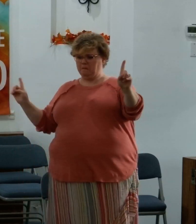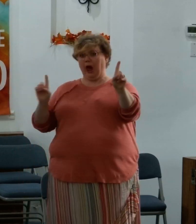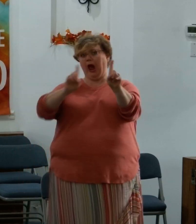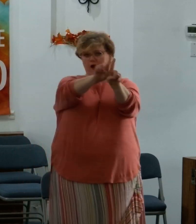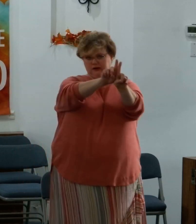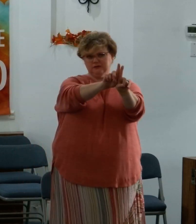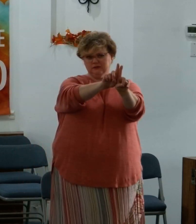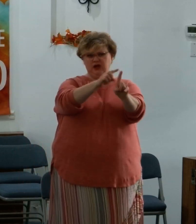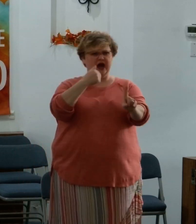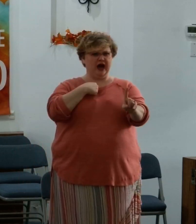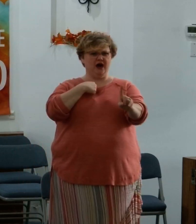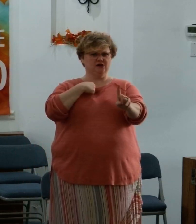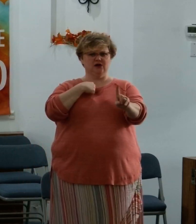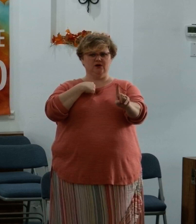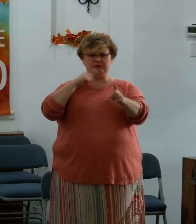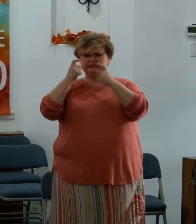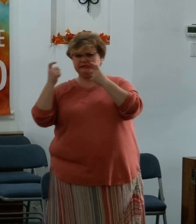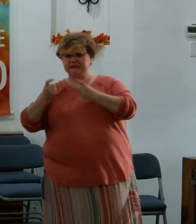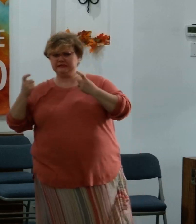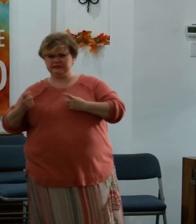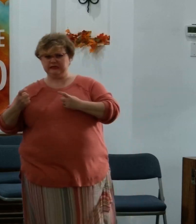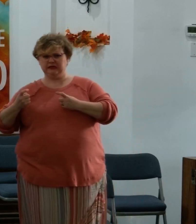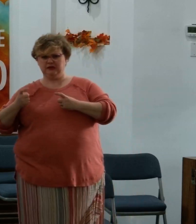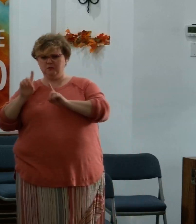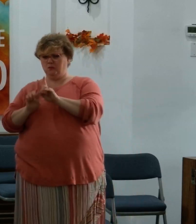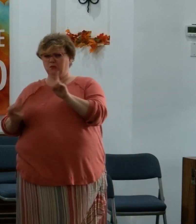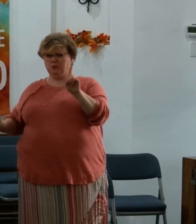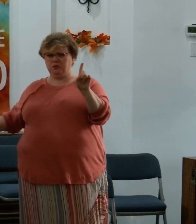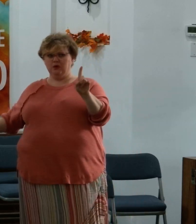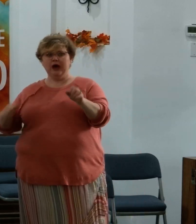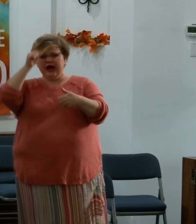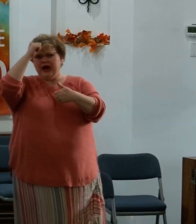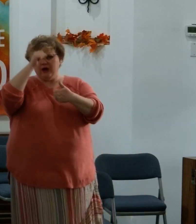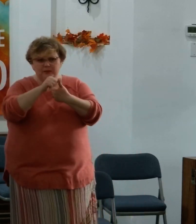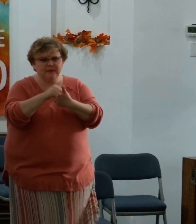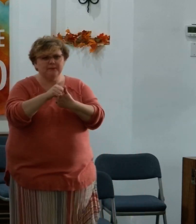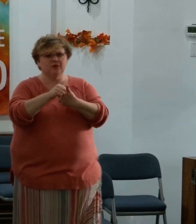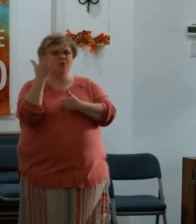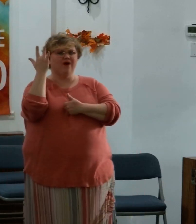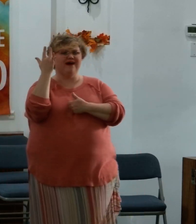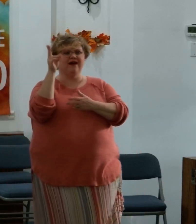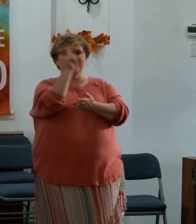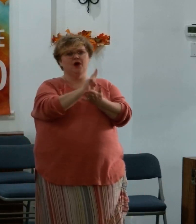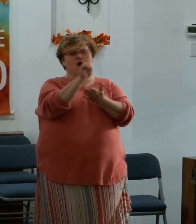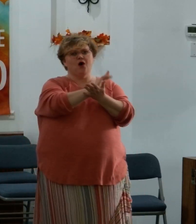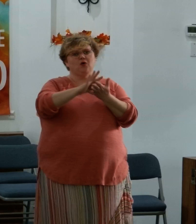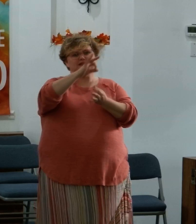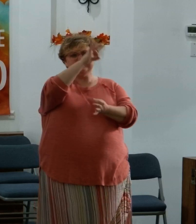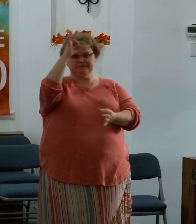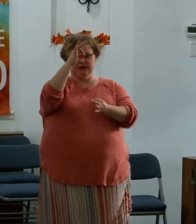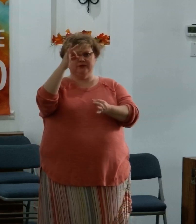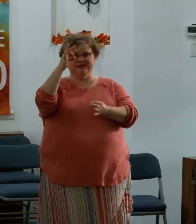yonder all those years ago. I remembered because the Holy Spirit brought that little song back to me. Yes,